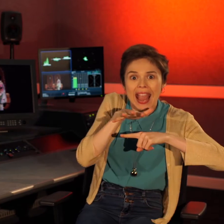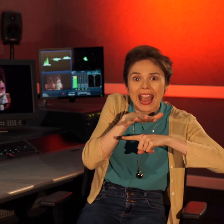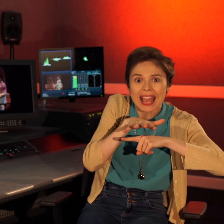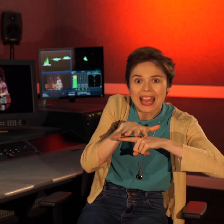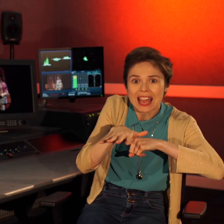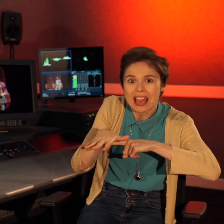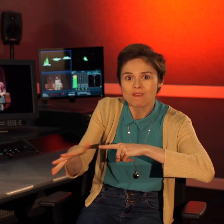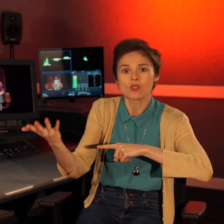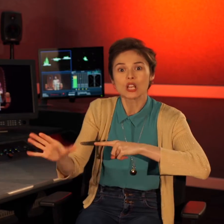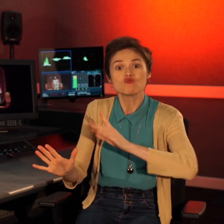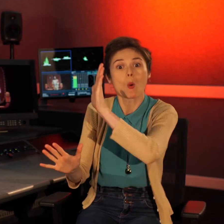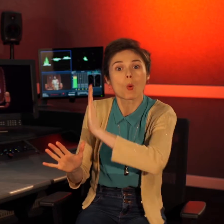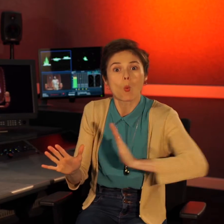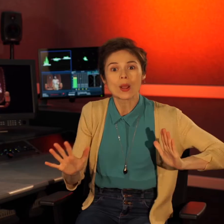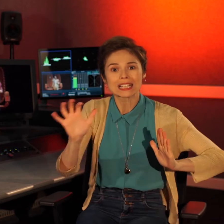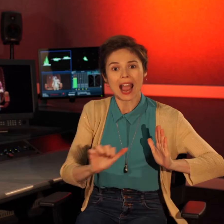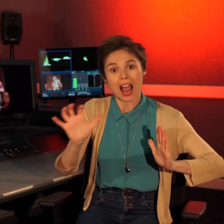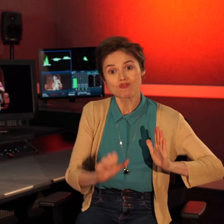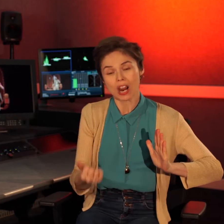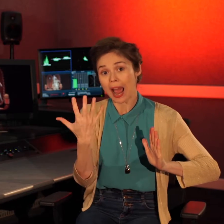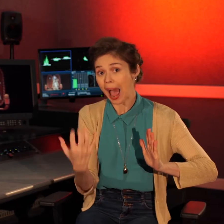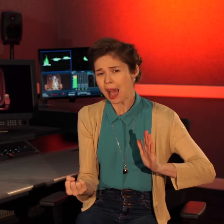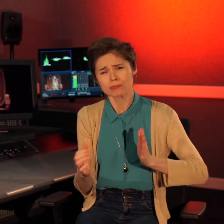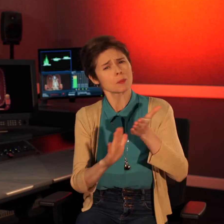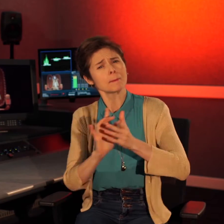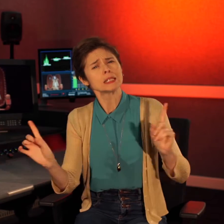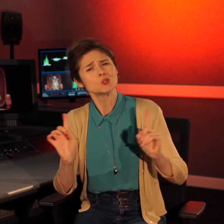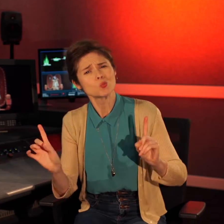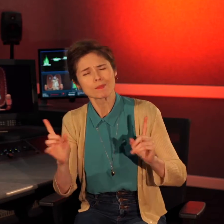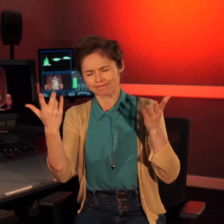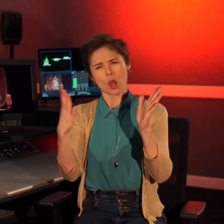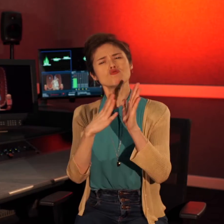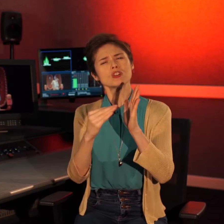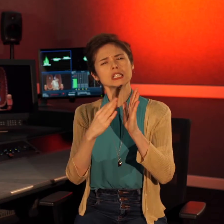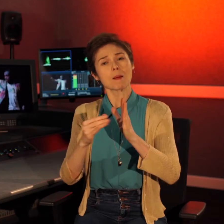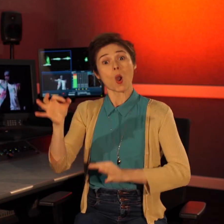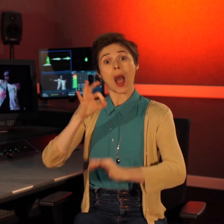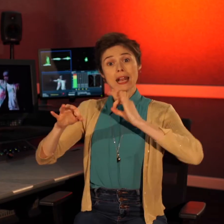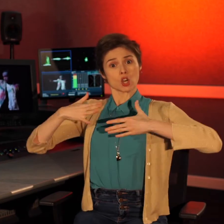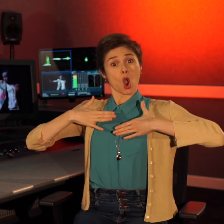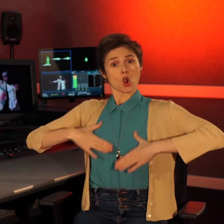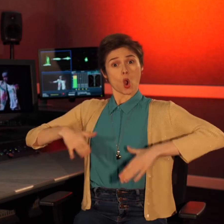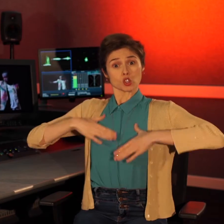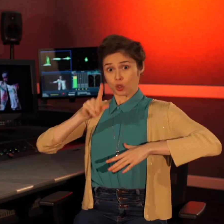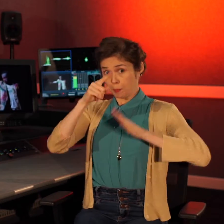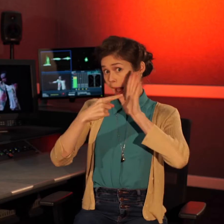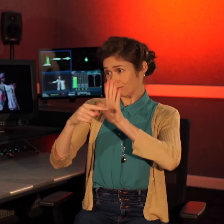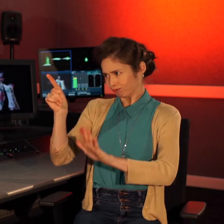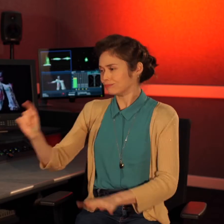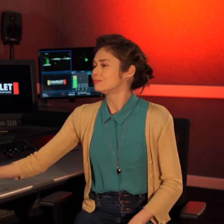will watch takes inspiration from West Africa. You can perhaps see the influence of West